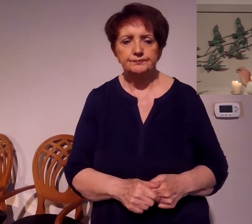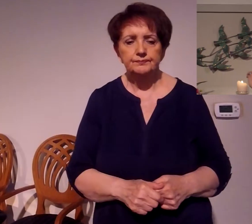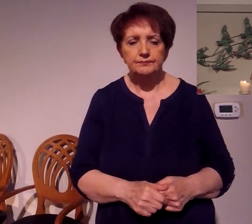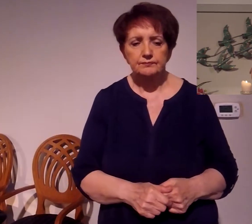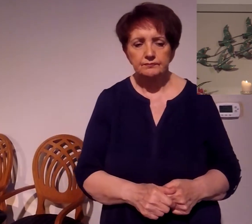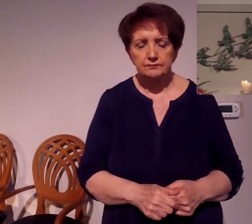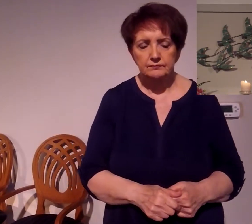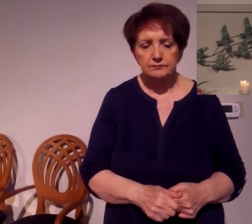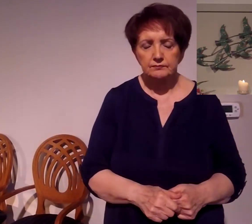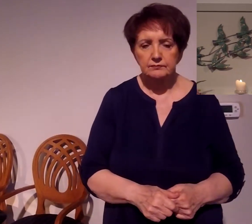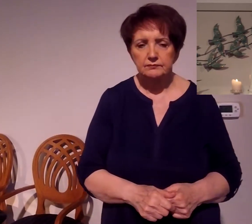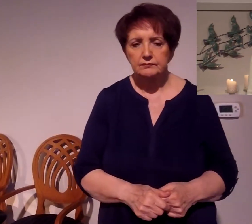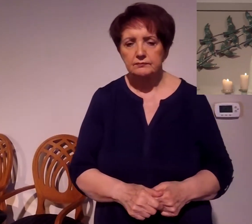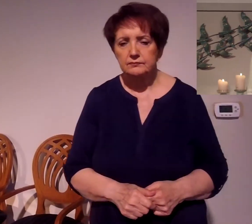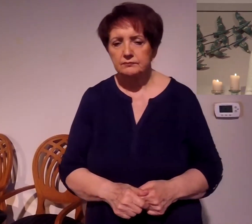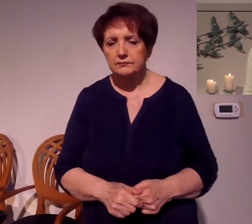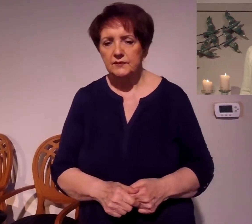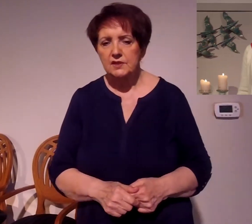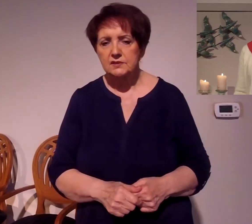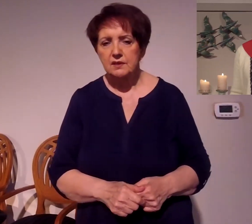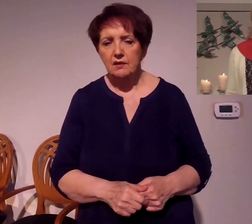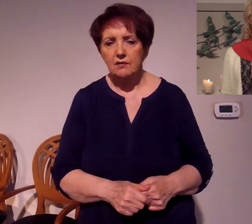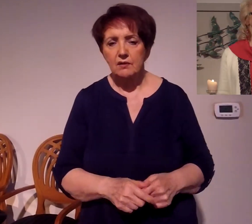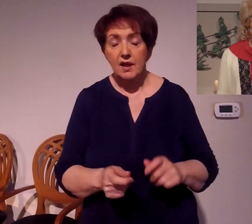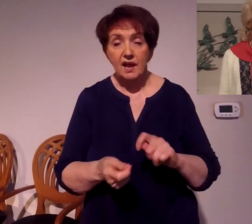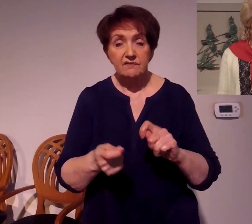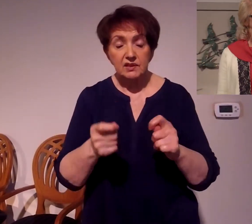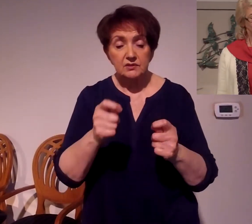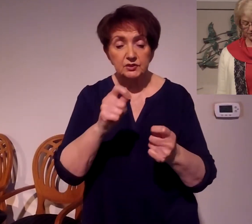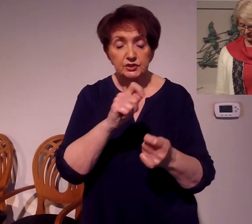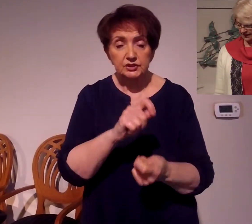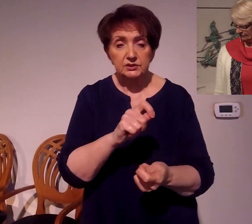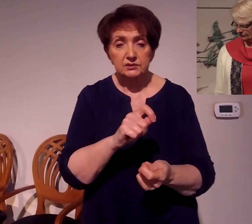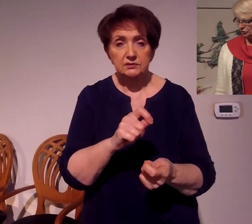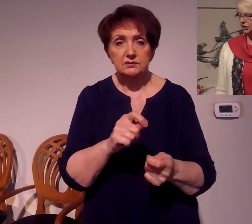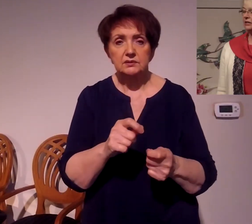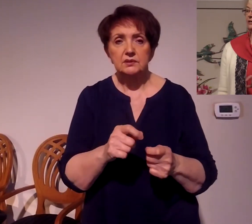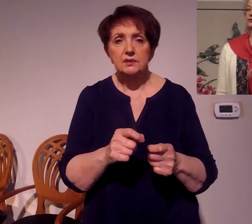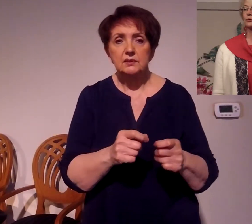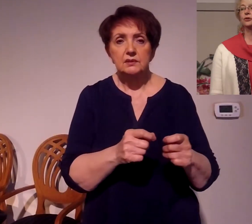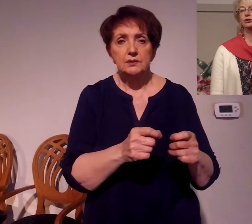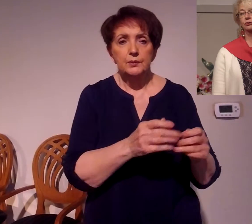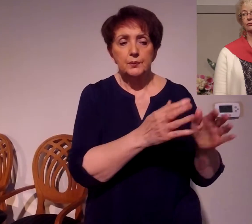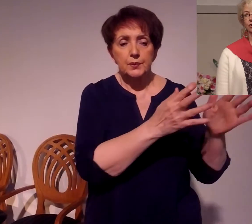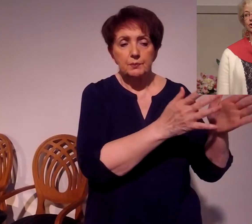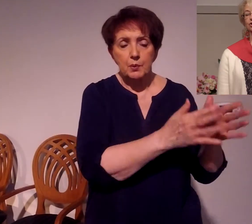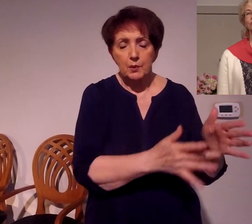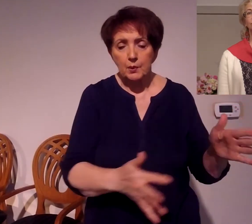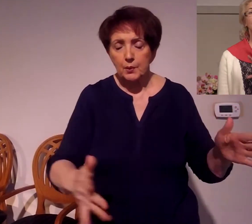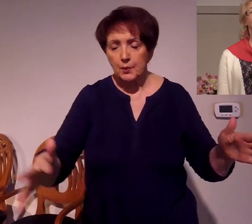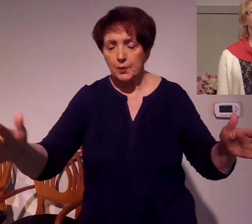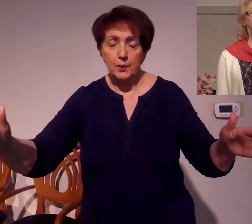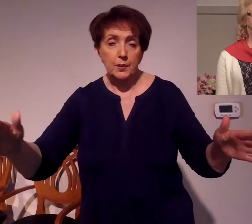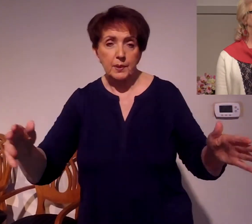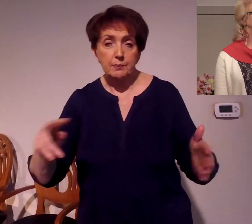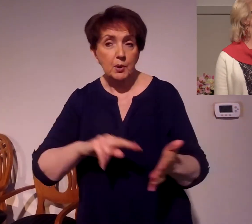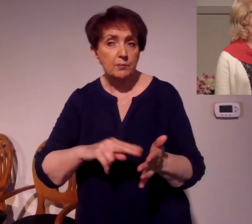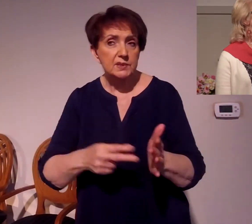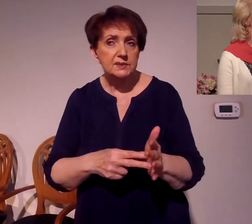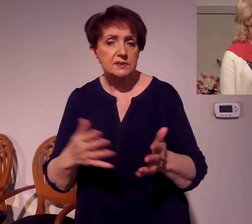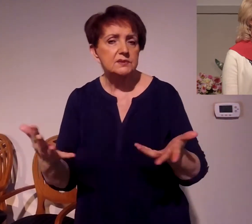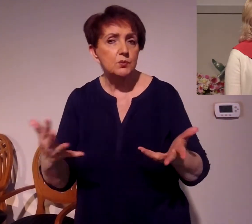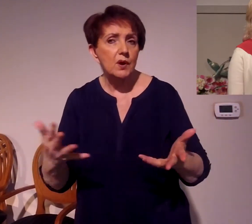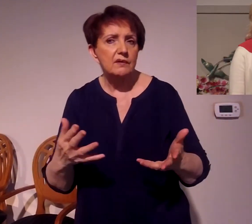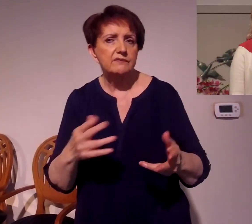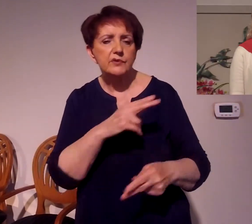that the entire trajectory of evolution the purpose of evolution is for the universe to